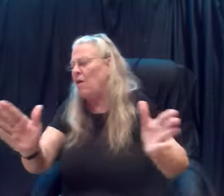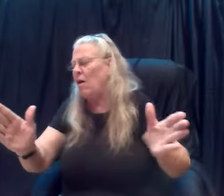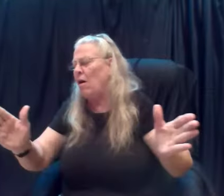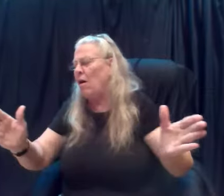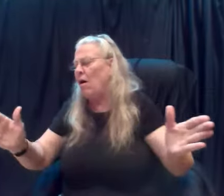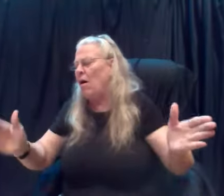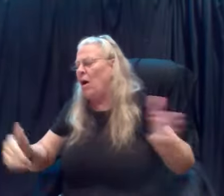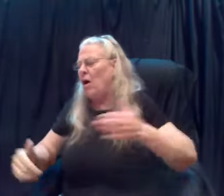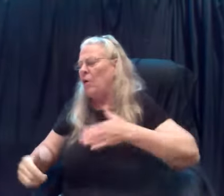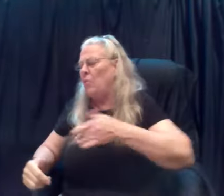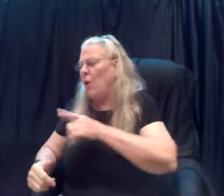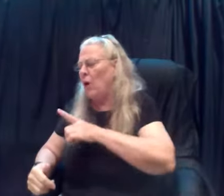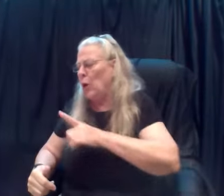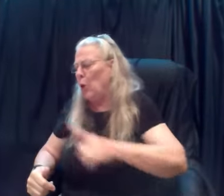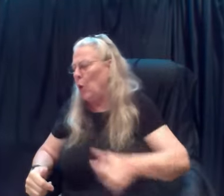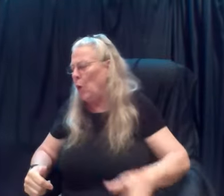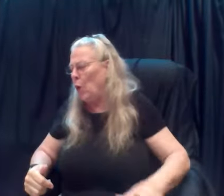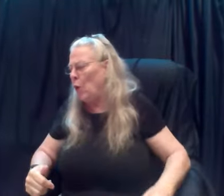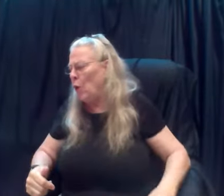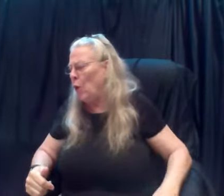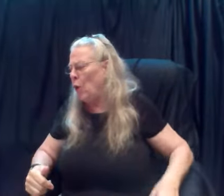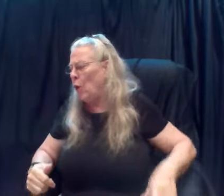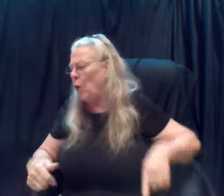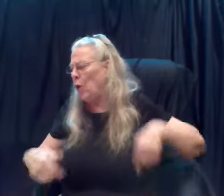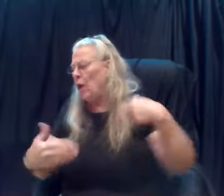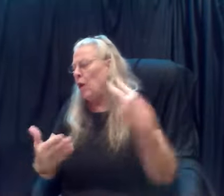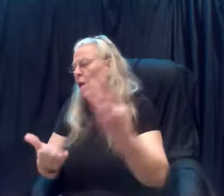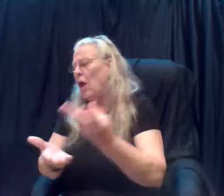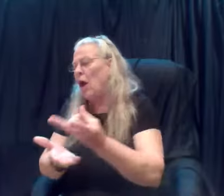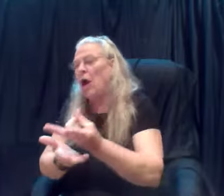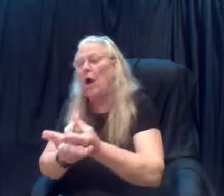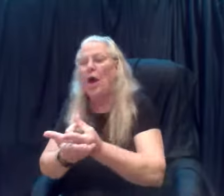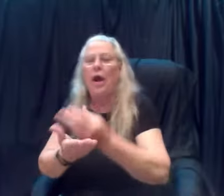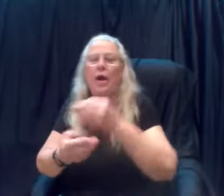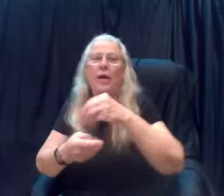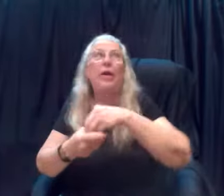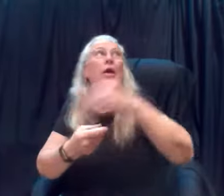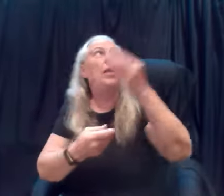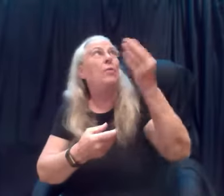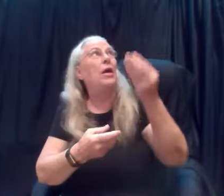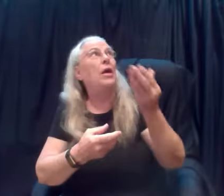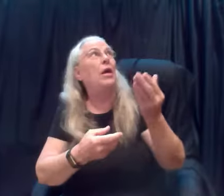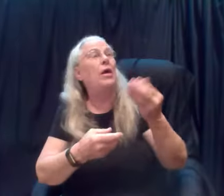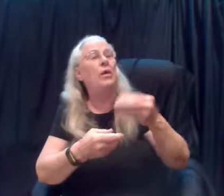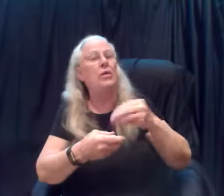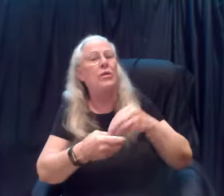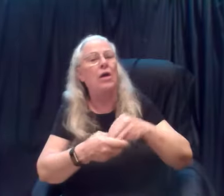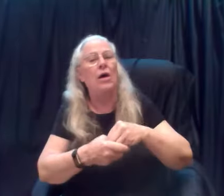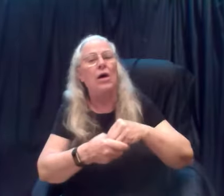crucified my Lord, laid him in the